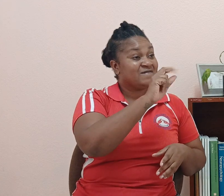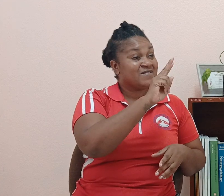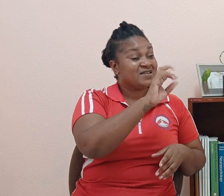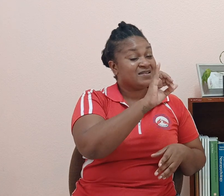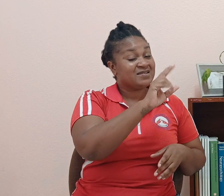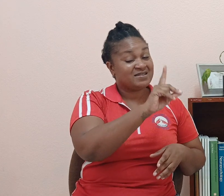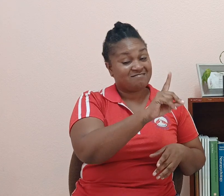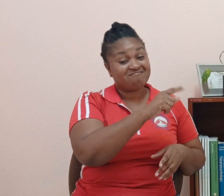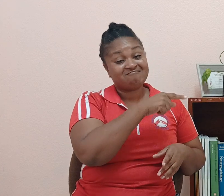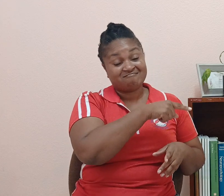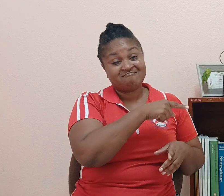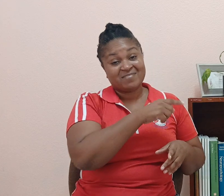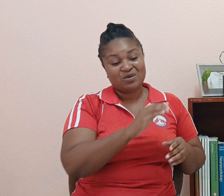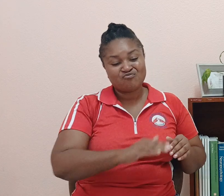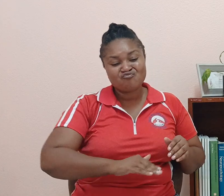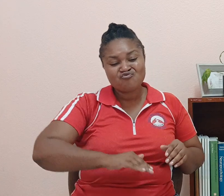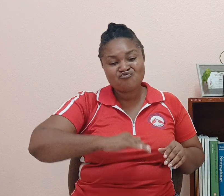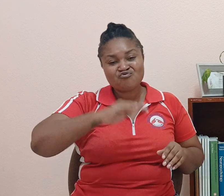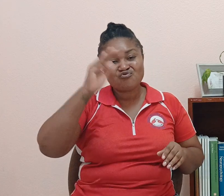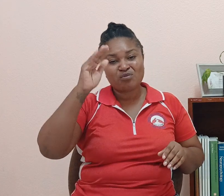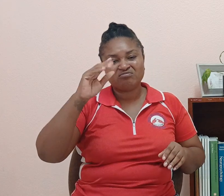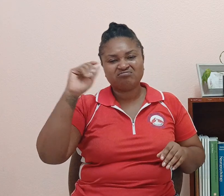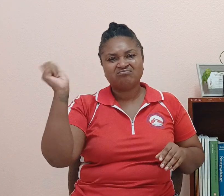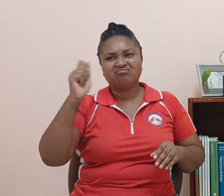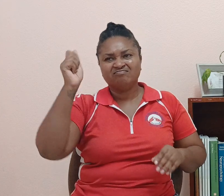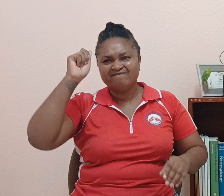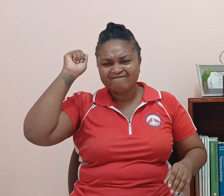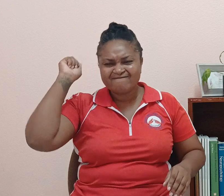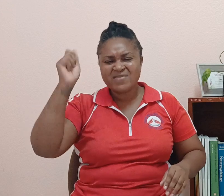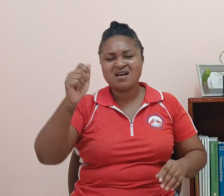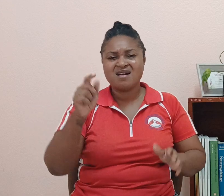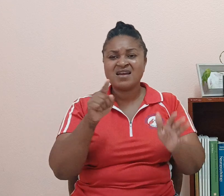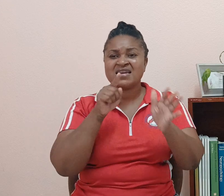David grew up to slay the giant Goliath,